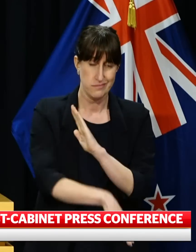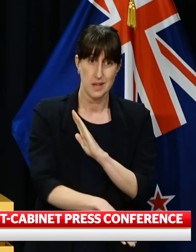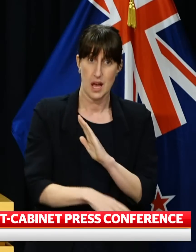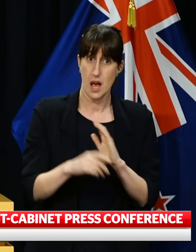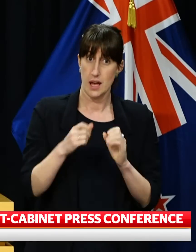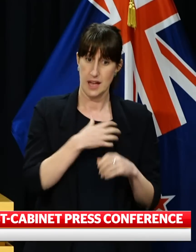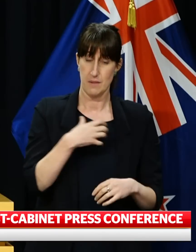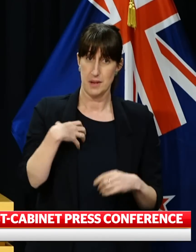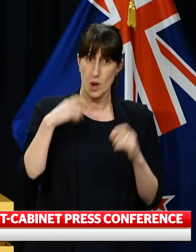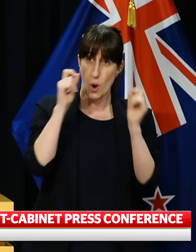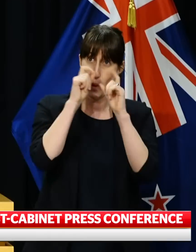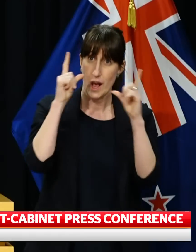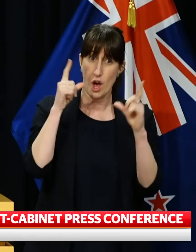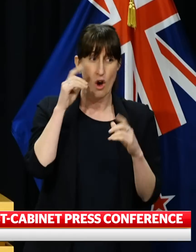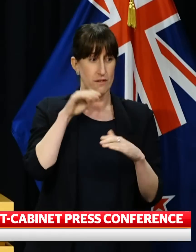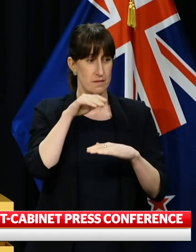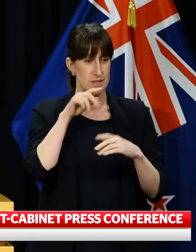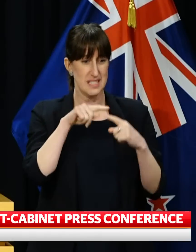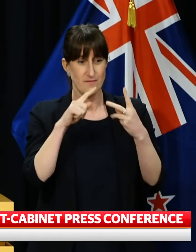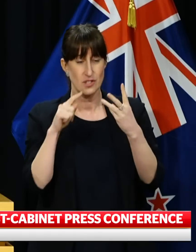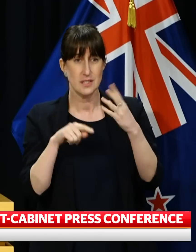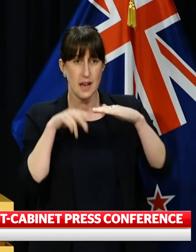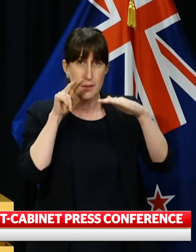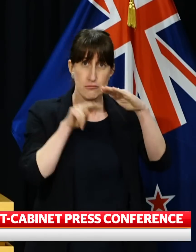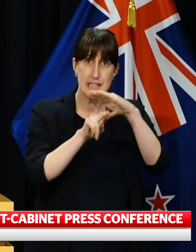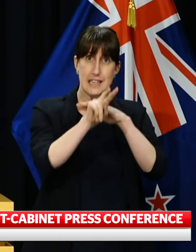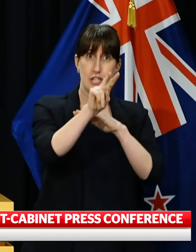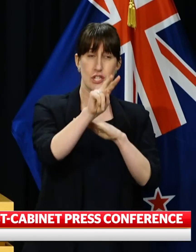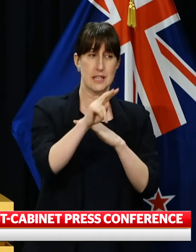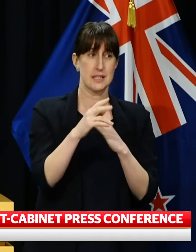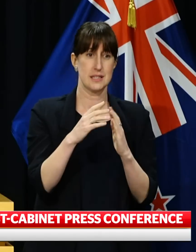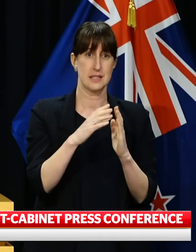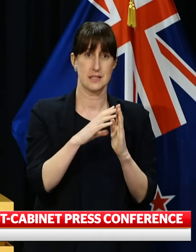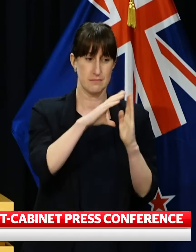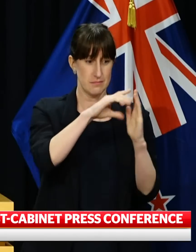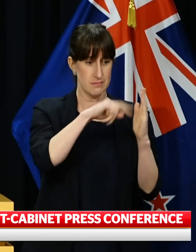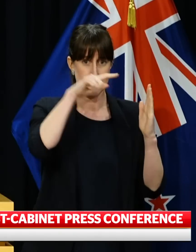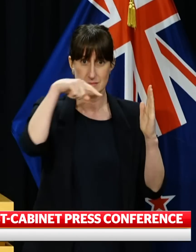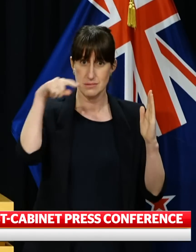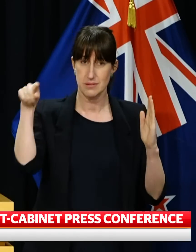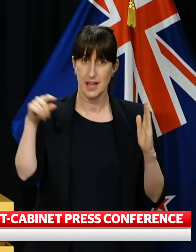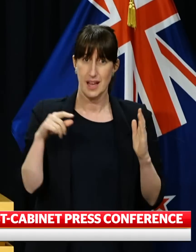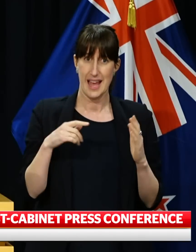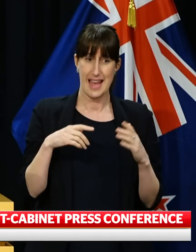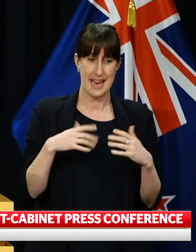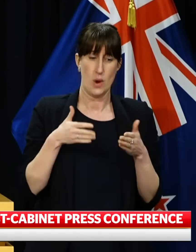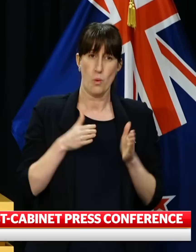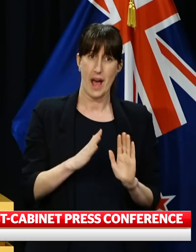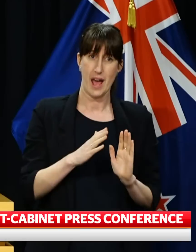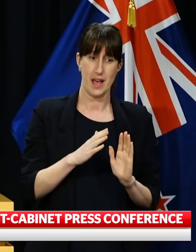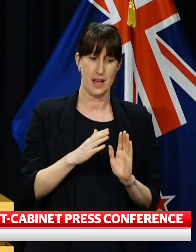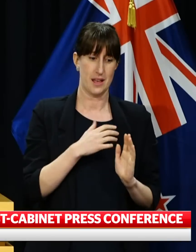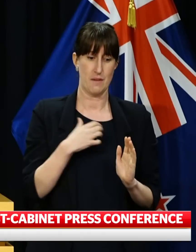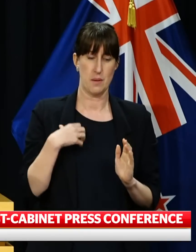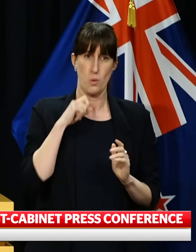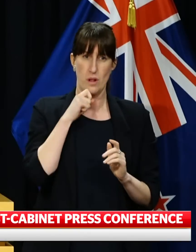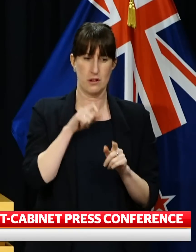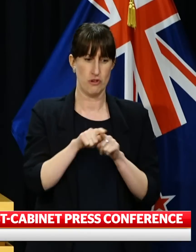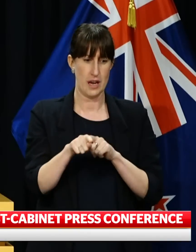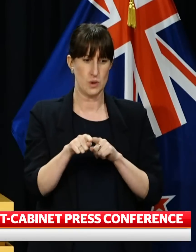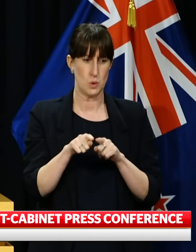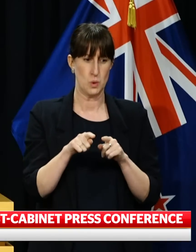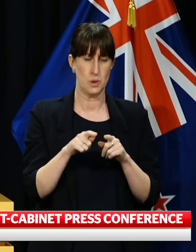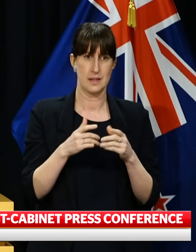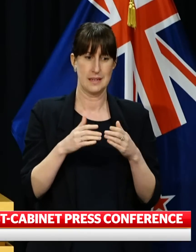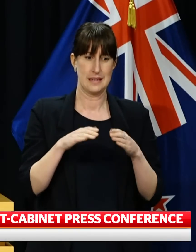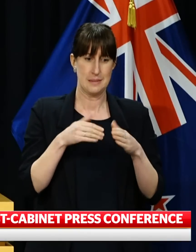aware of those types of forecasts, and are there any policy changes needed to offset those losses? New Zealand Treasury is working through the pre-election fiscal